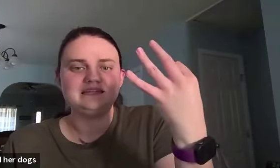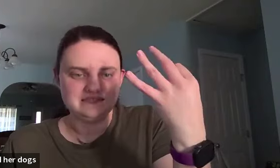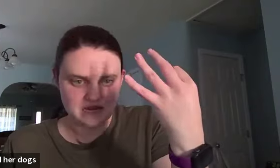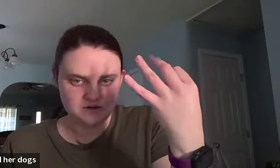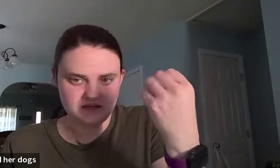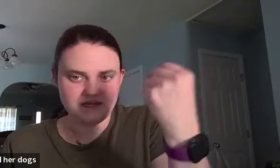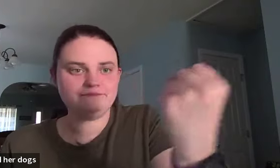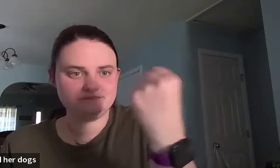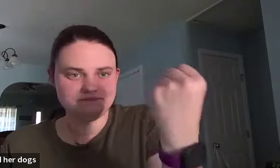and Saturday.